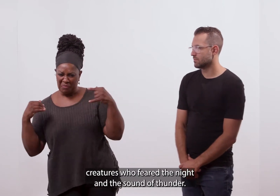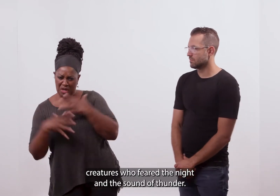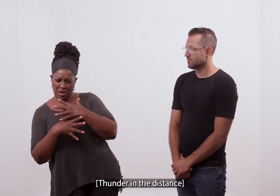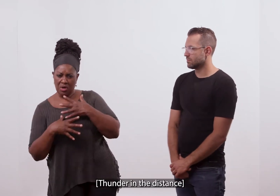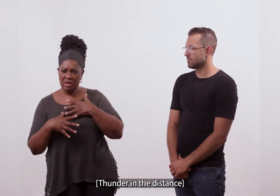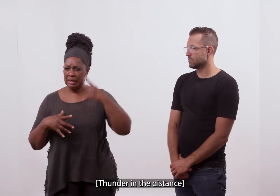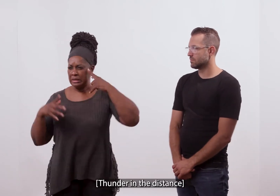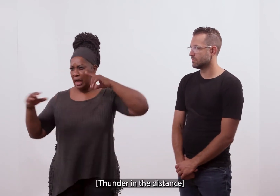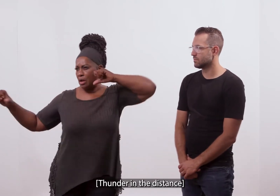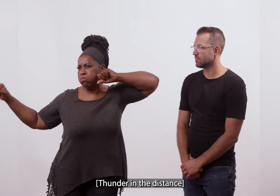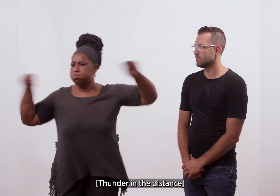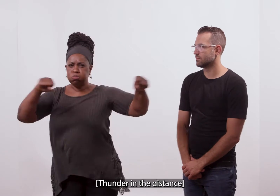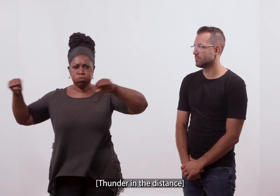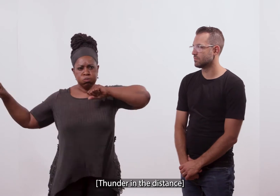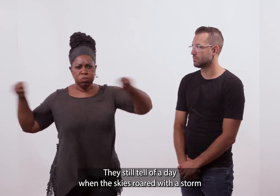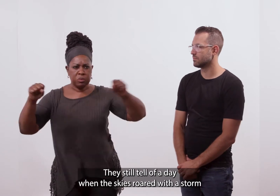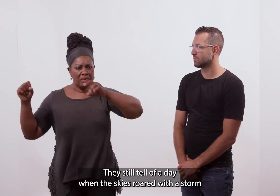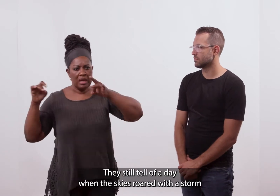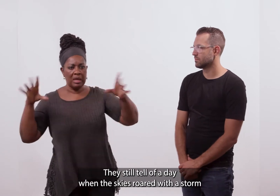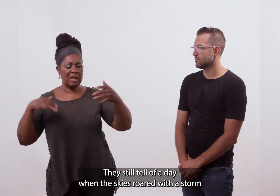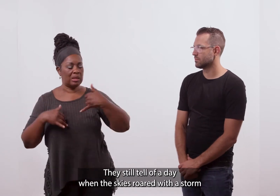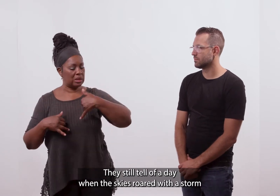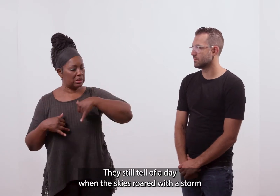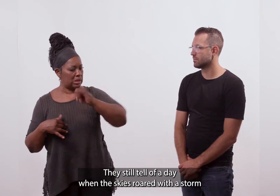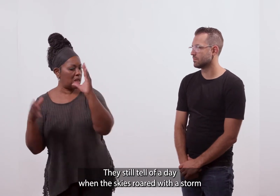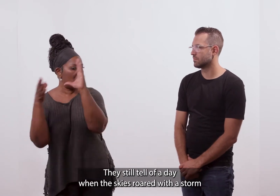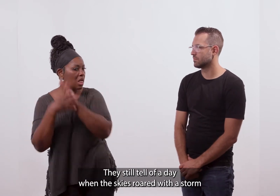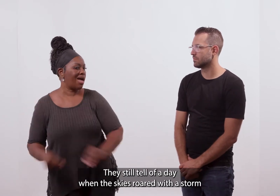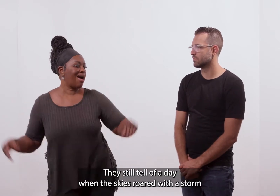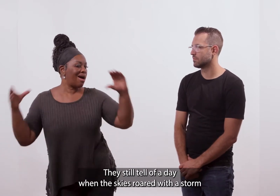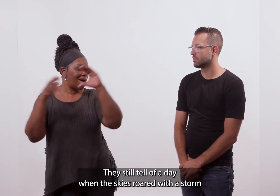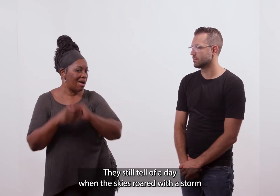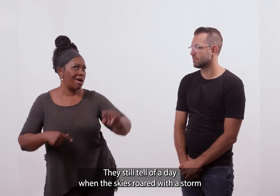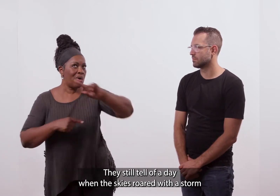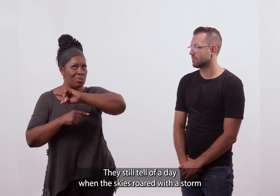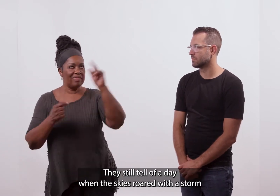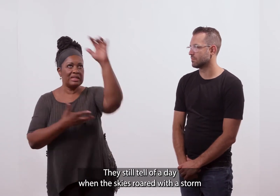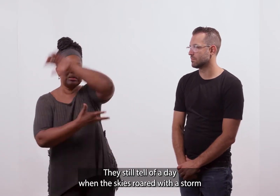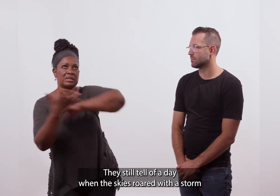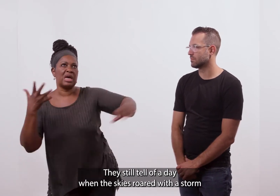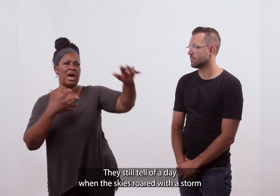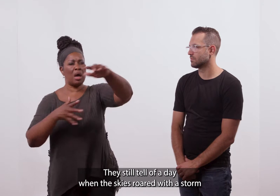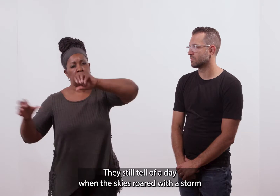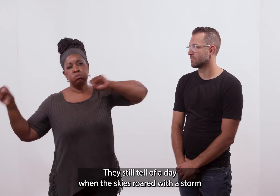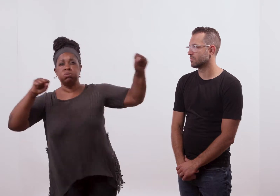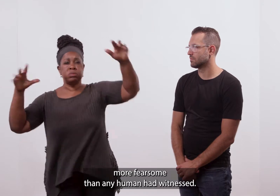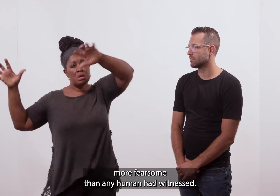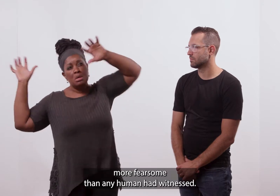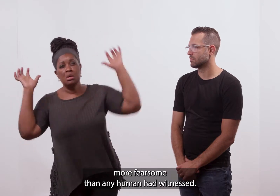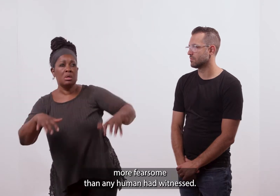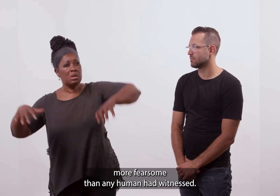the sound of thunder. They still tell of a day when the skies roared with a storm